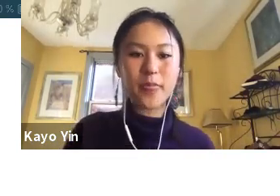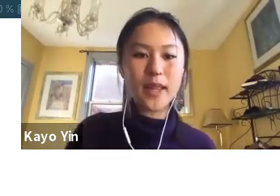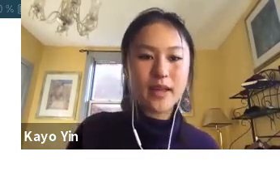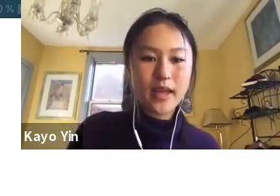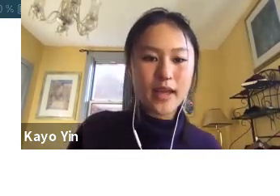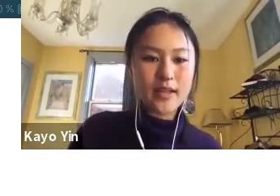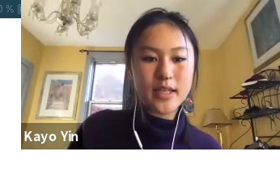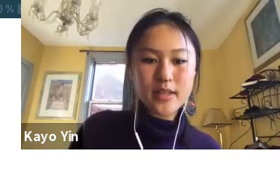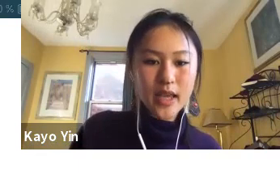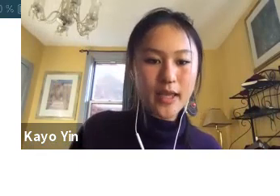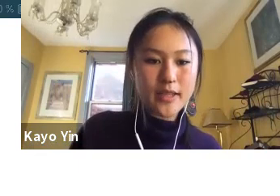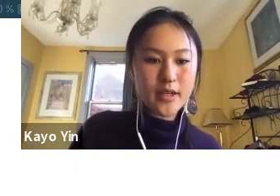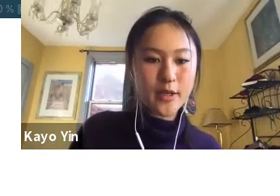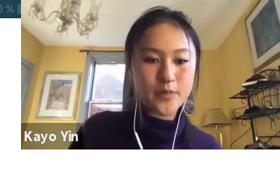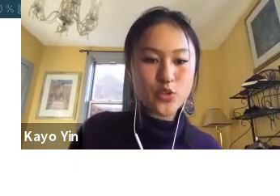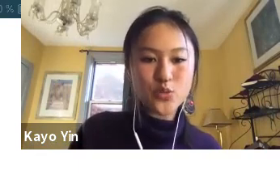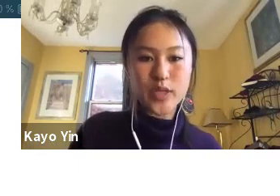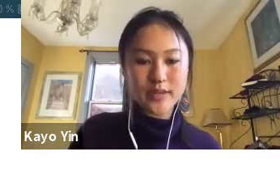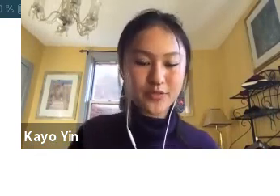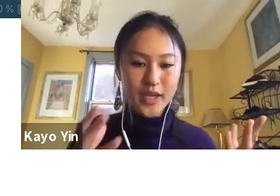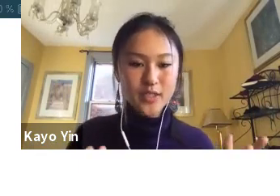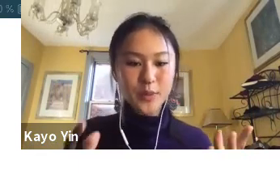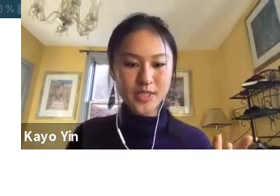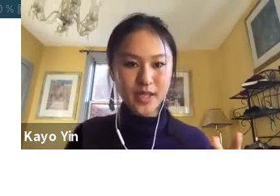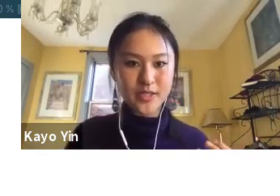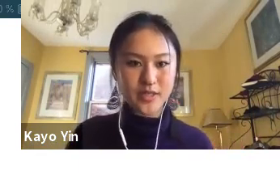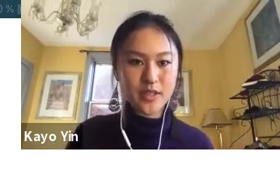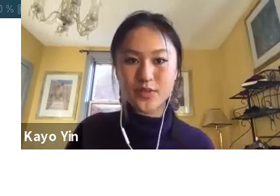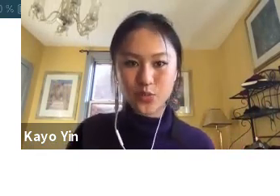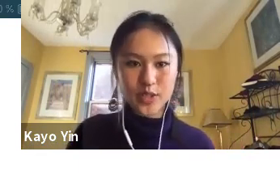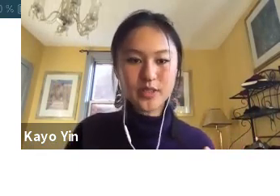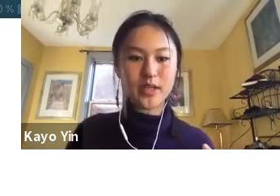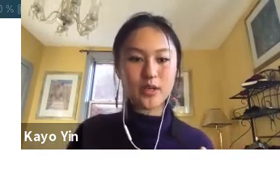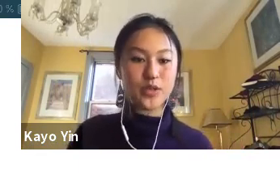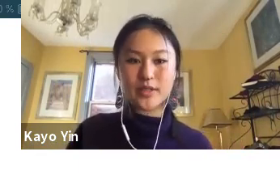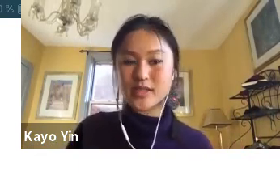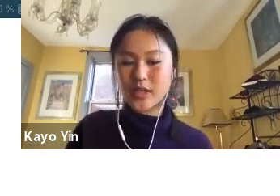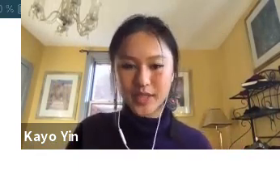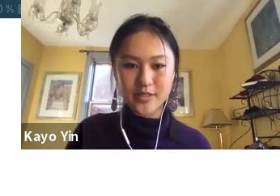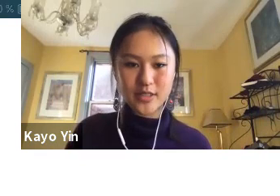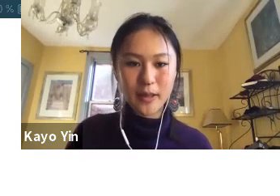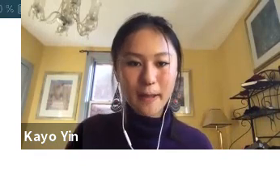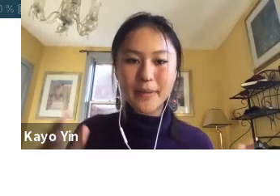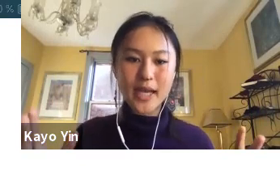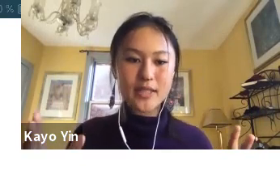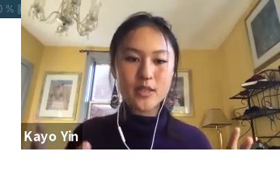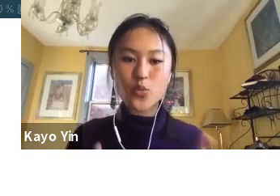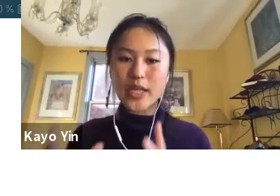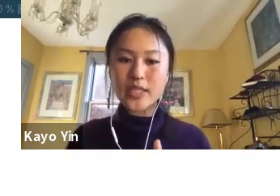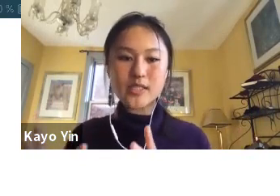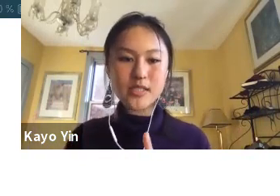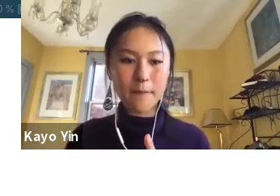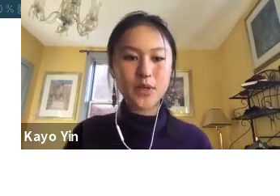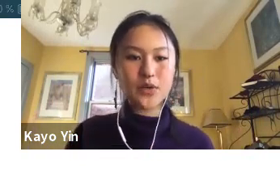normalization. And then in the end, you get the final representation of the word with self-attention by getting